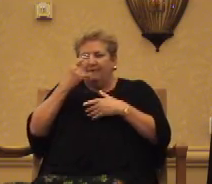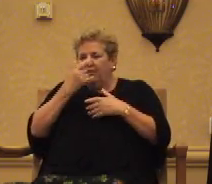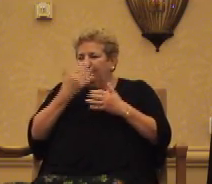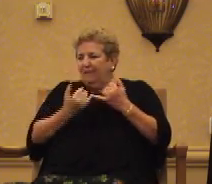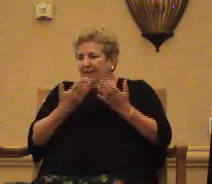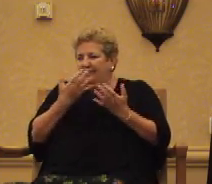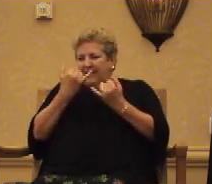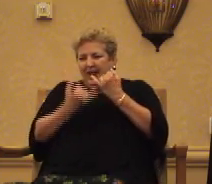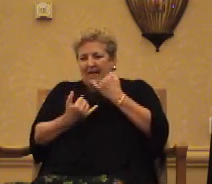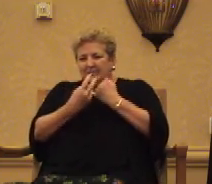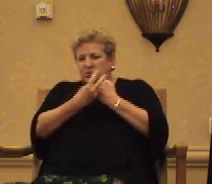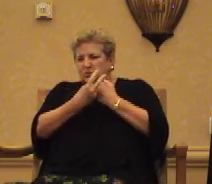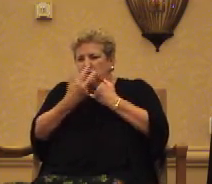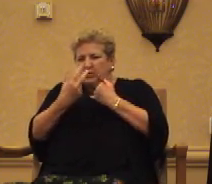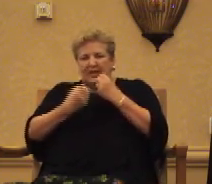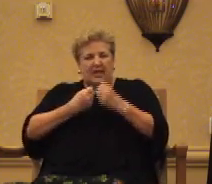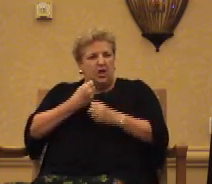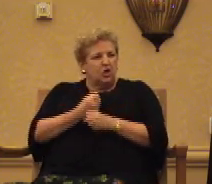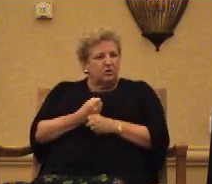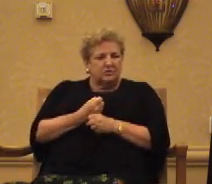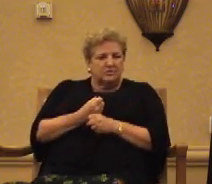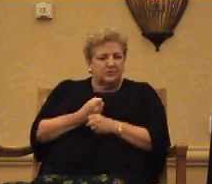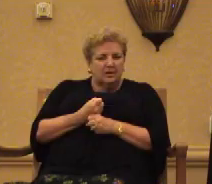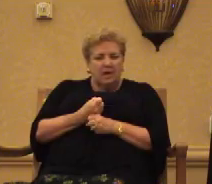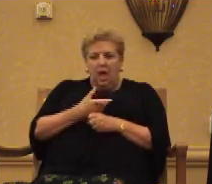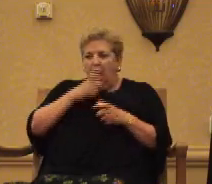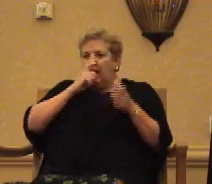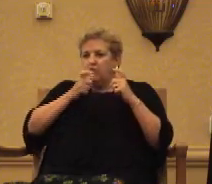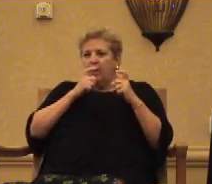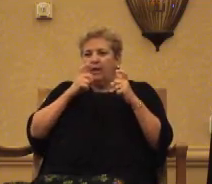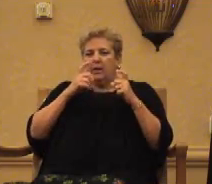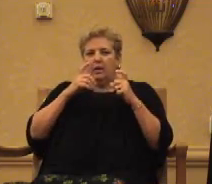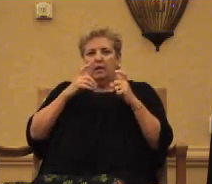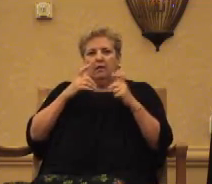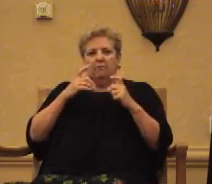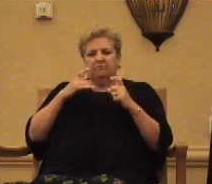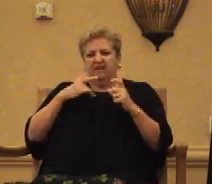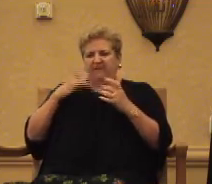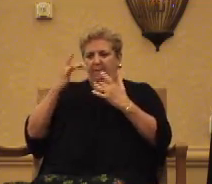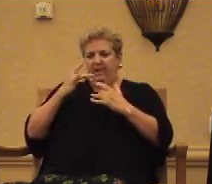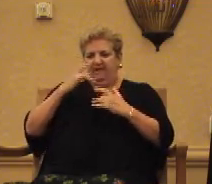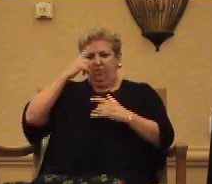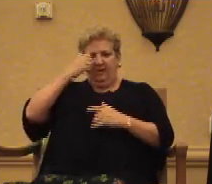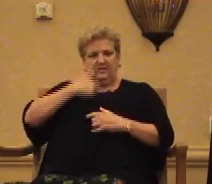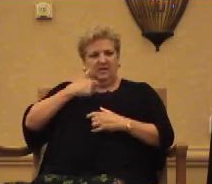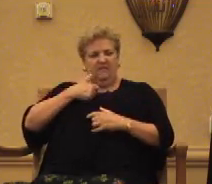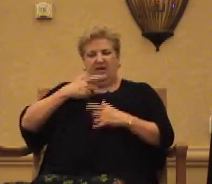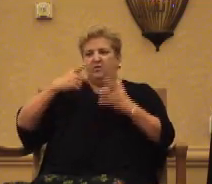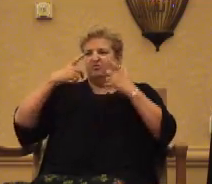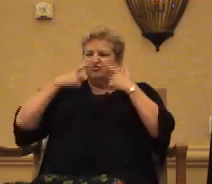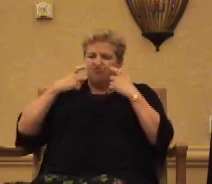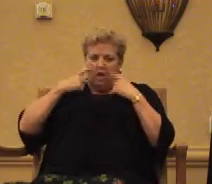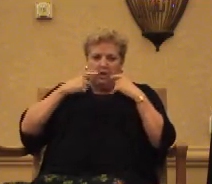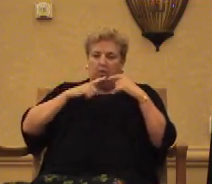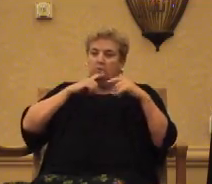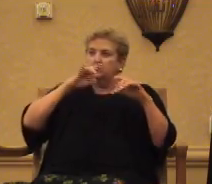The last two, for sure, I drank and I felt sorry for myself. I went on crying jags. It was pathetic. I sank into